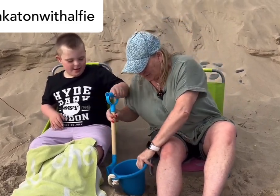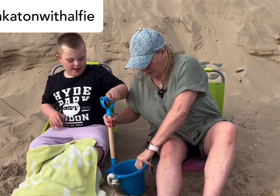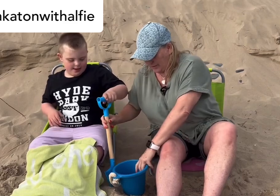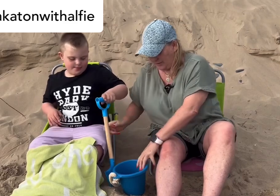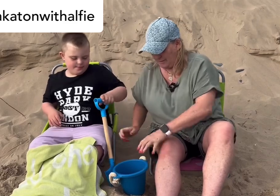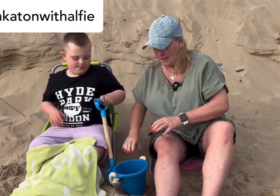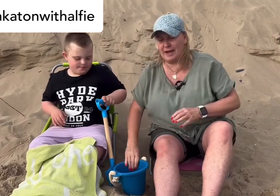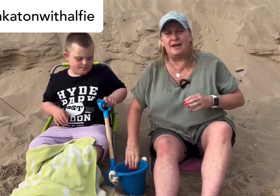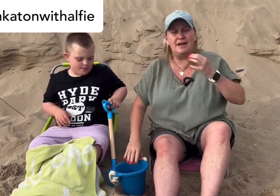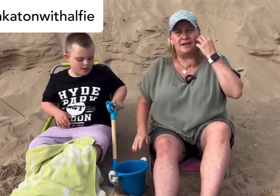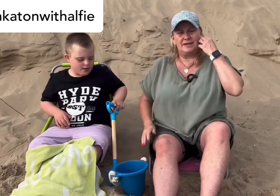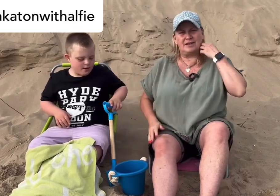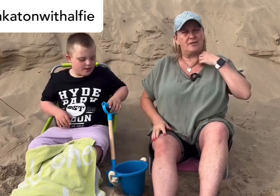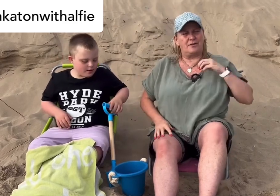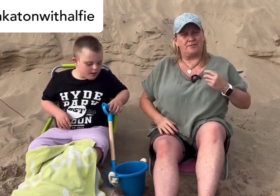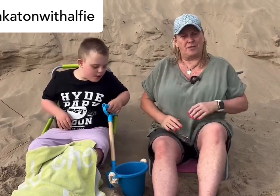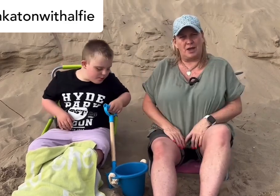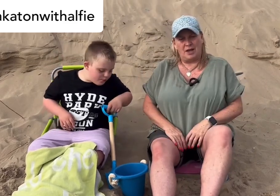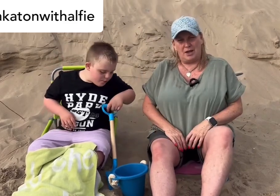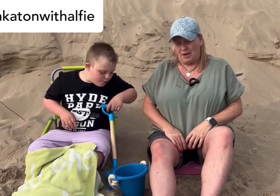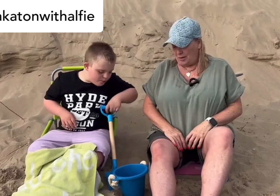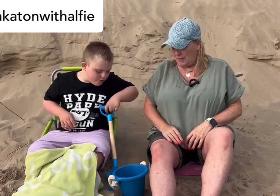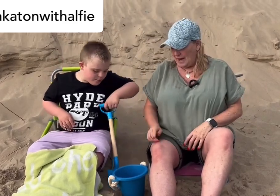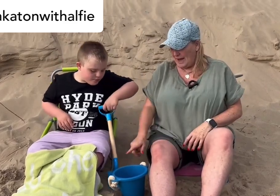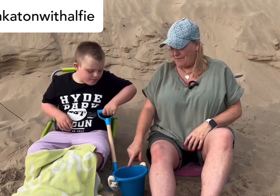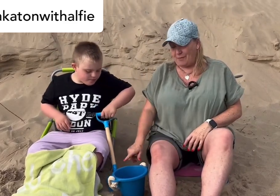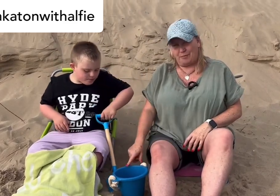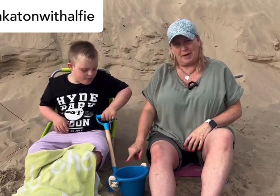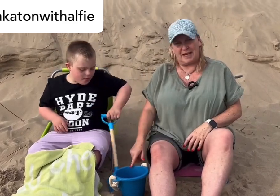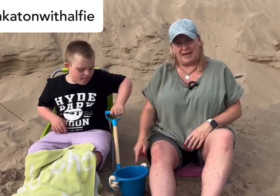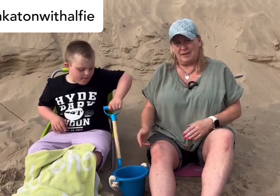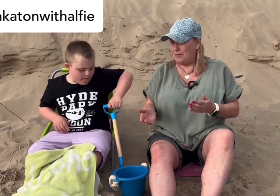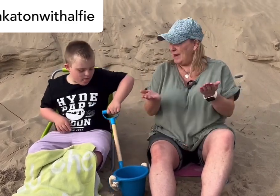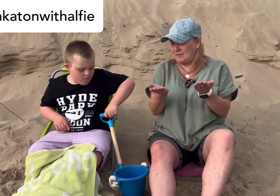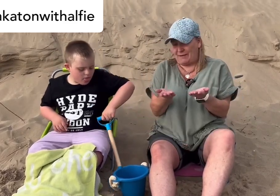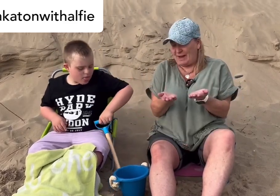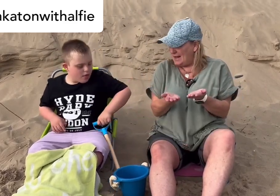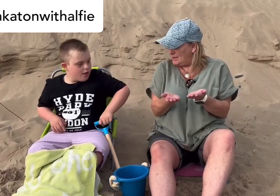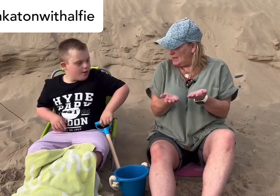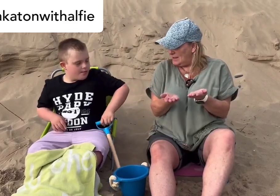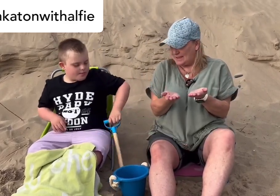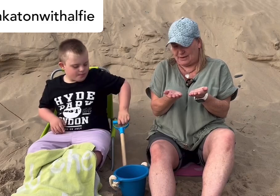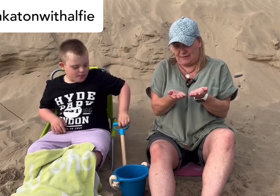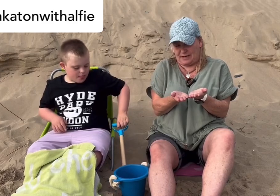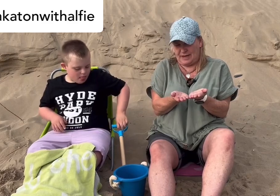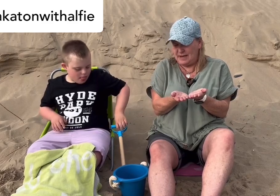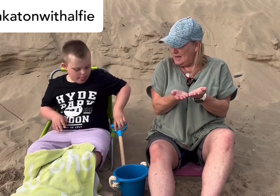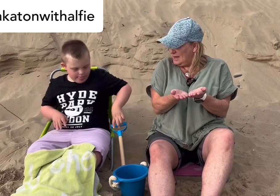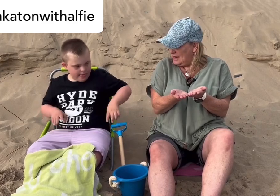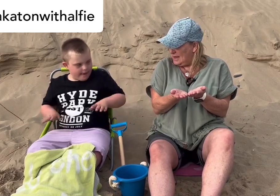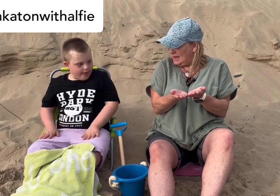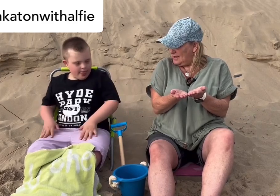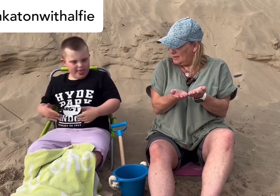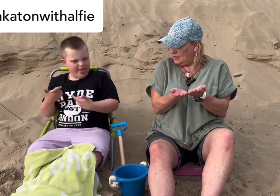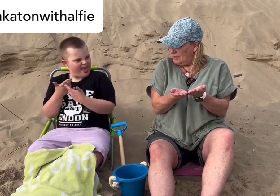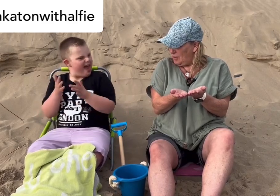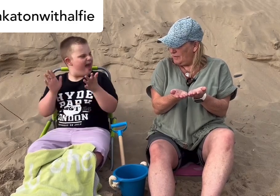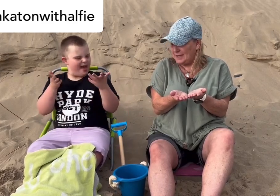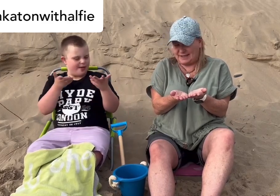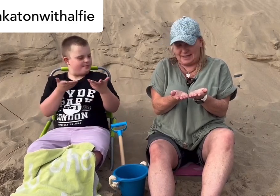them? Yeah. So we have for bucket, we have to have our hands like this, Alfie. Yeah. Turn them over, that's it.